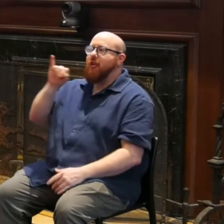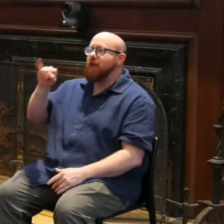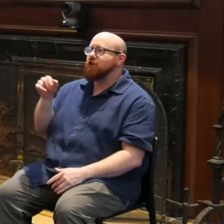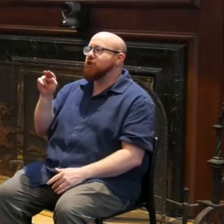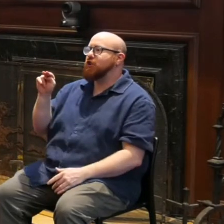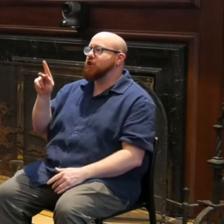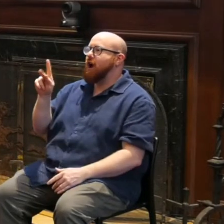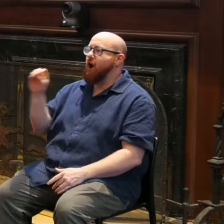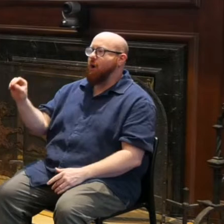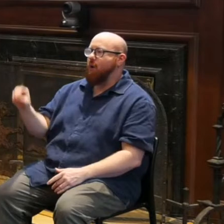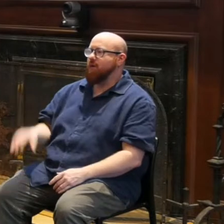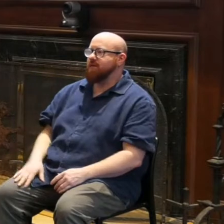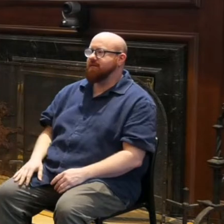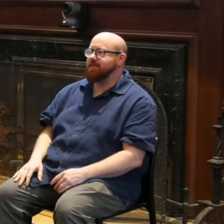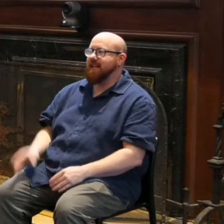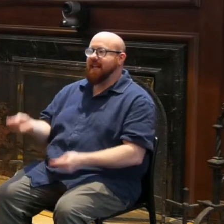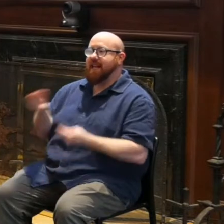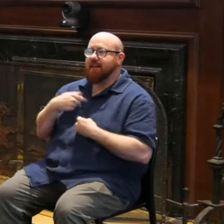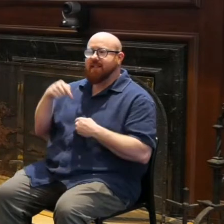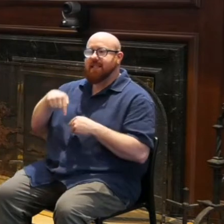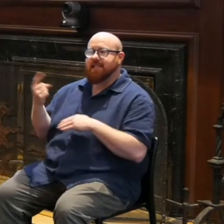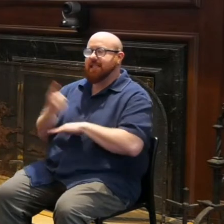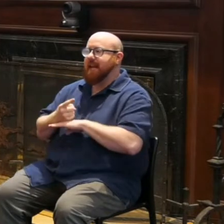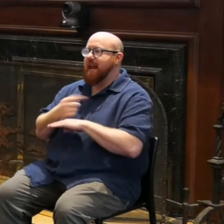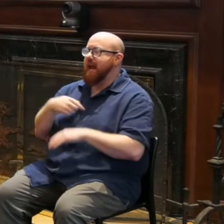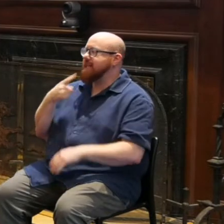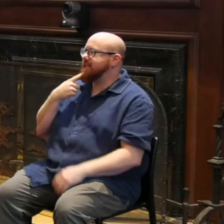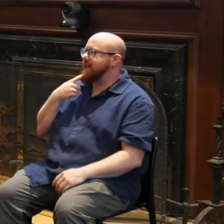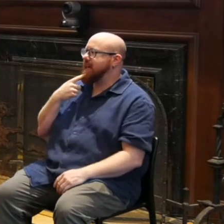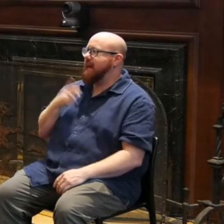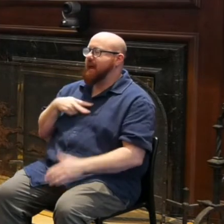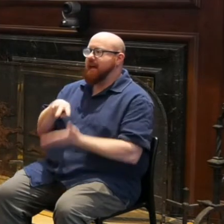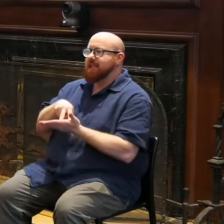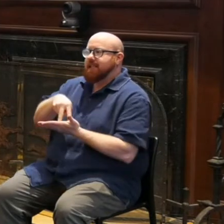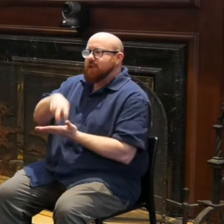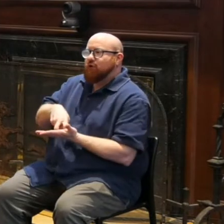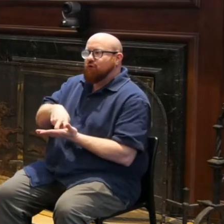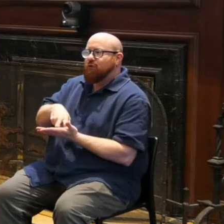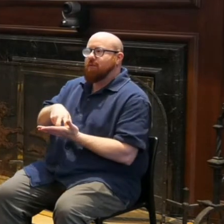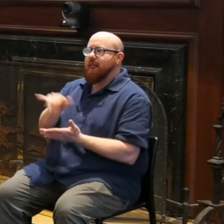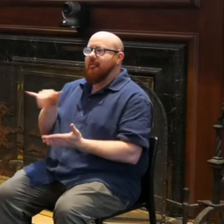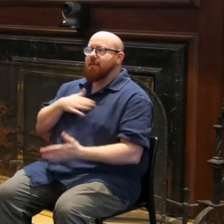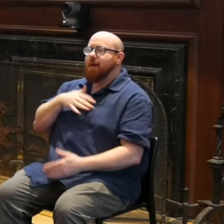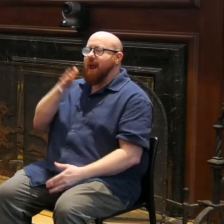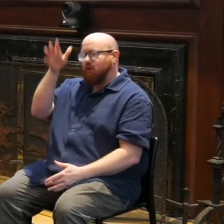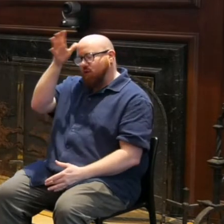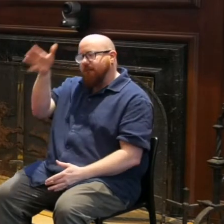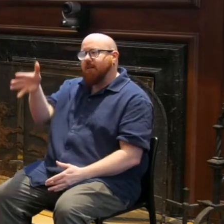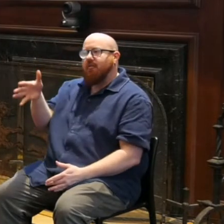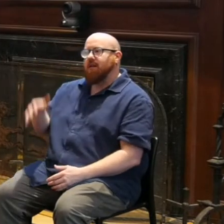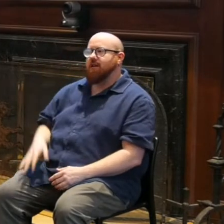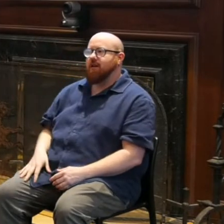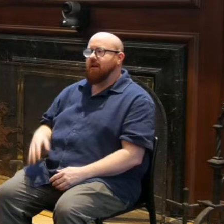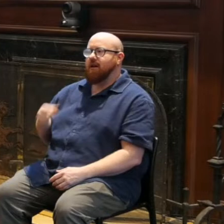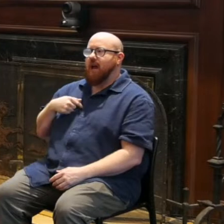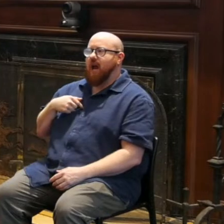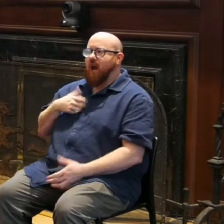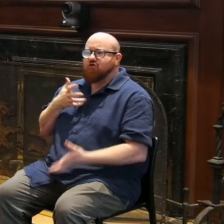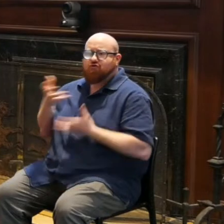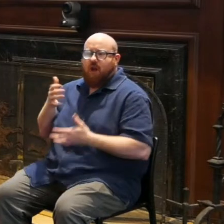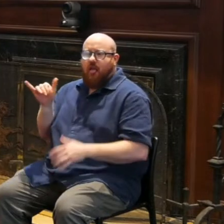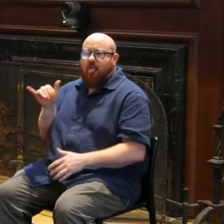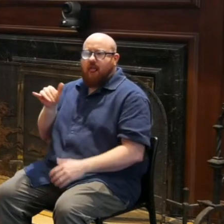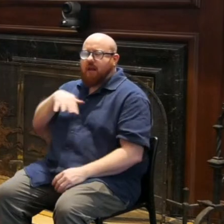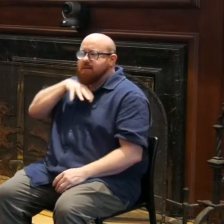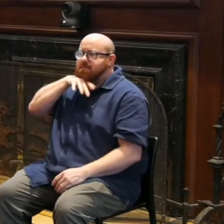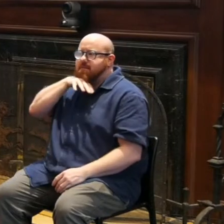"Give Us This Day." I say, I stoop and bend like my grandfather did, grunt like the boars at the